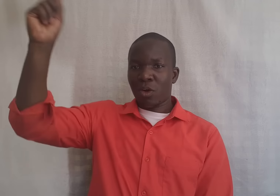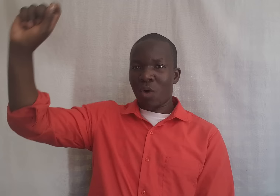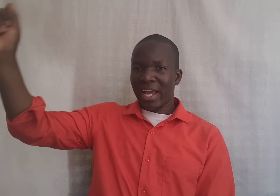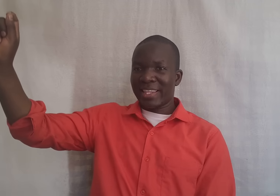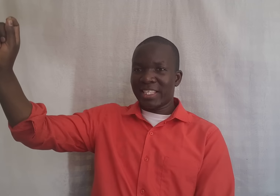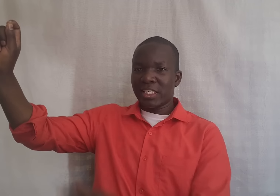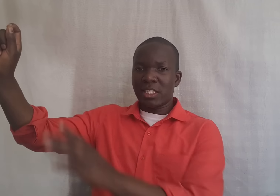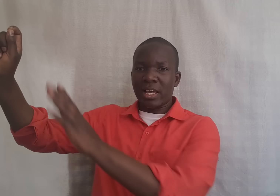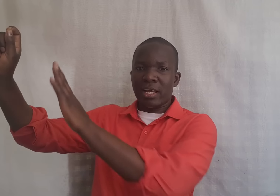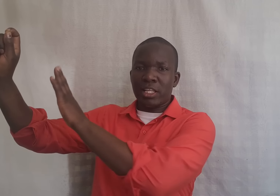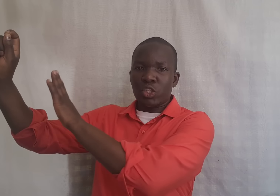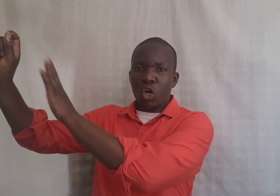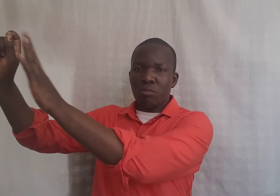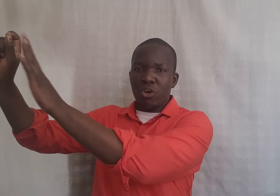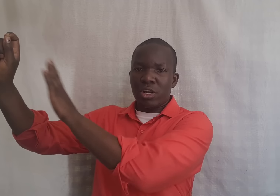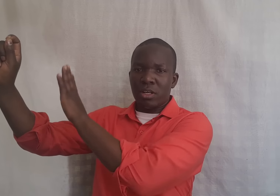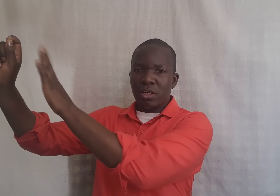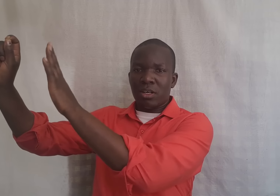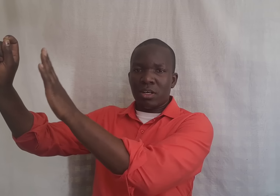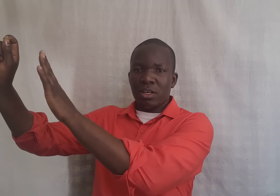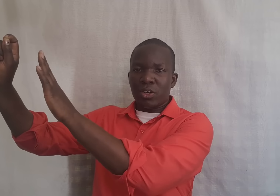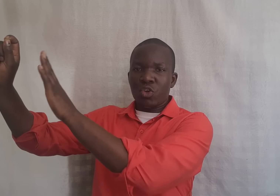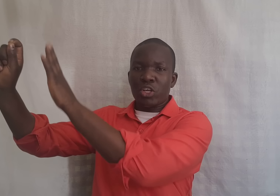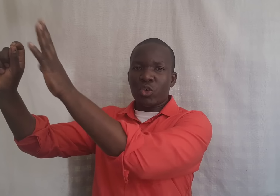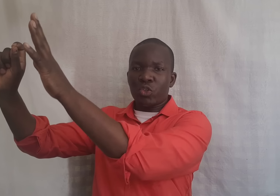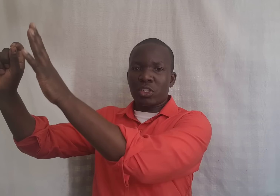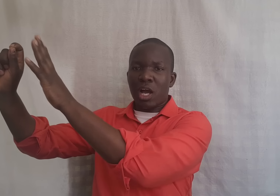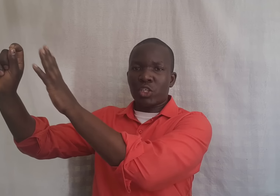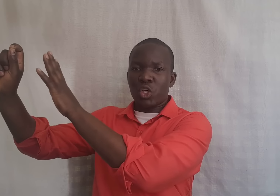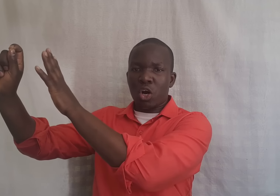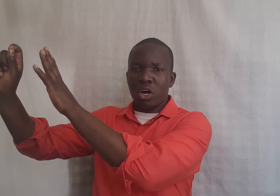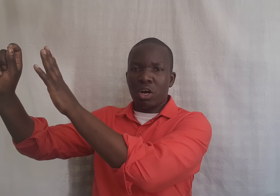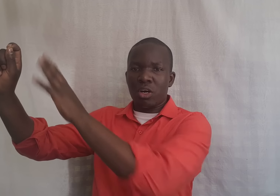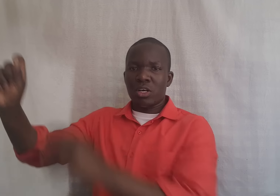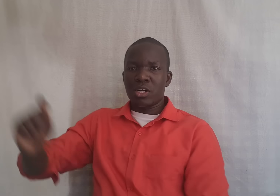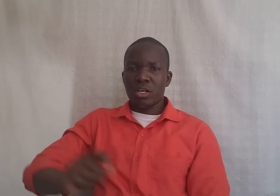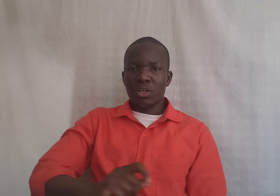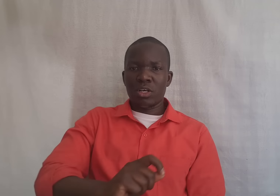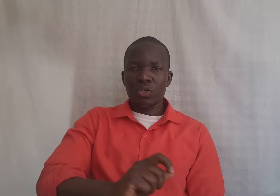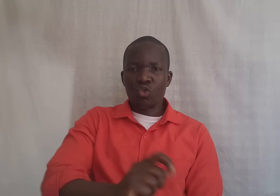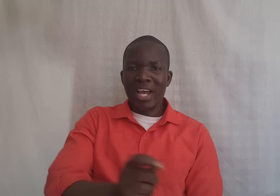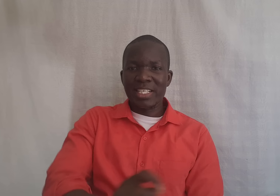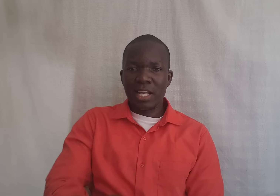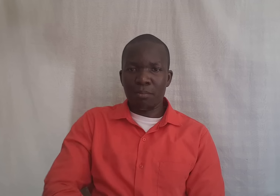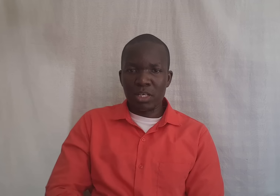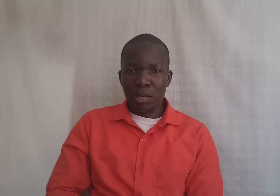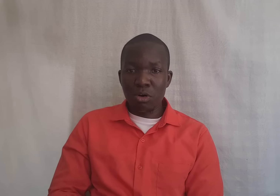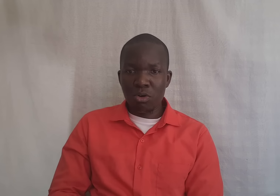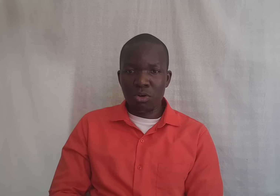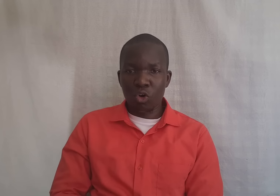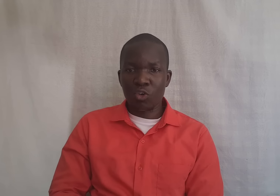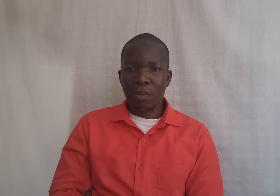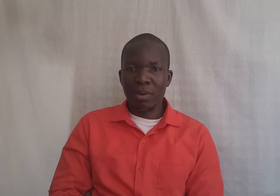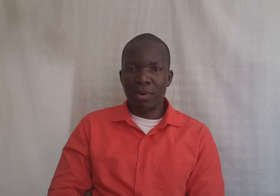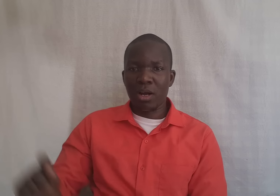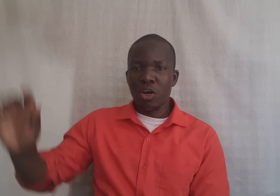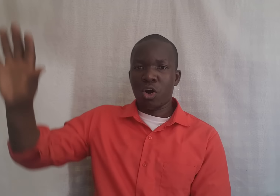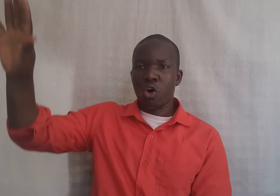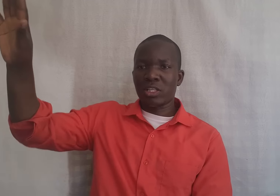Why? This is the chalkboard. You don't use a chalk to write in a book or on a paper, on the